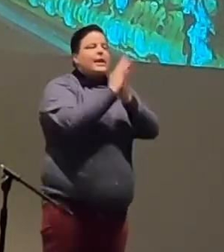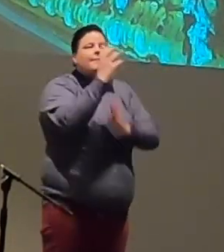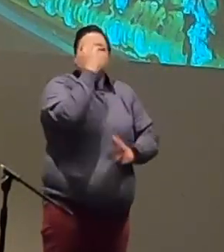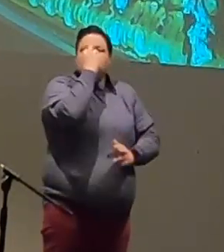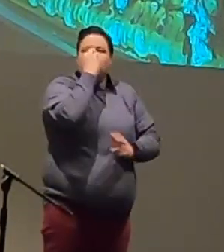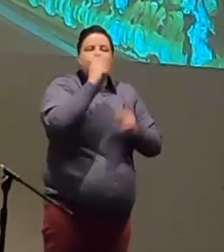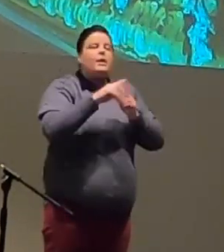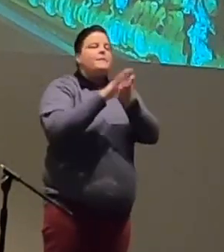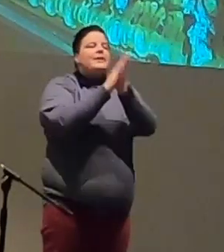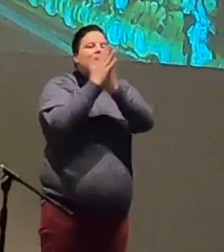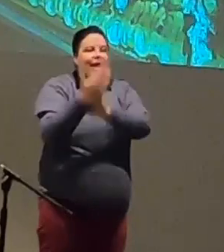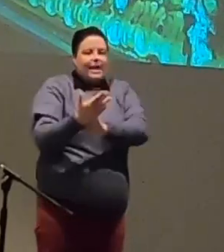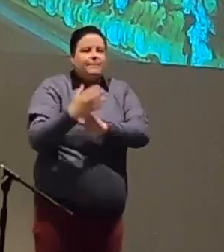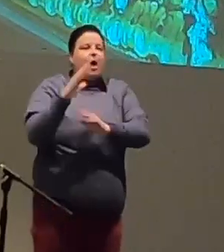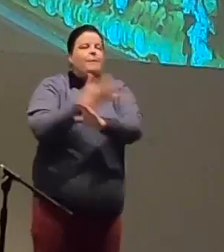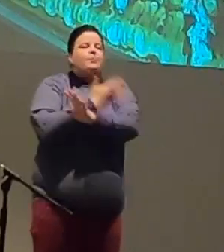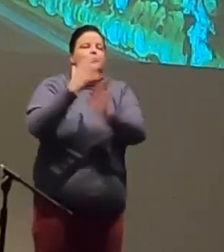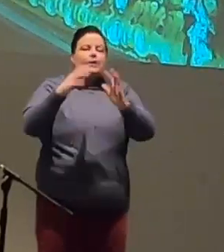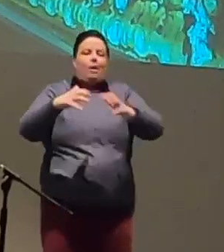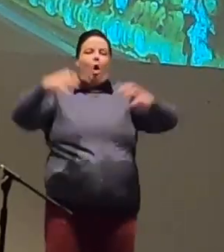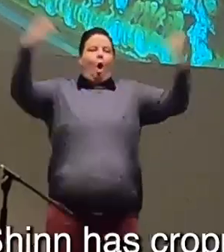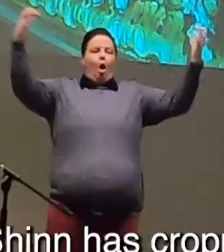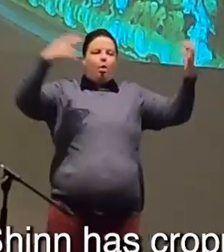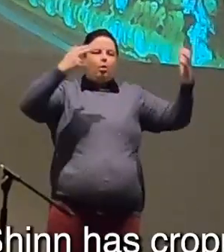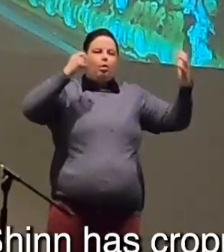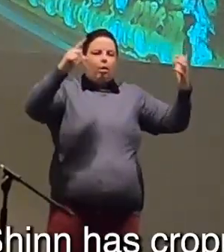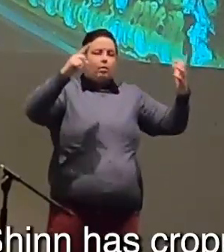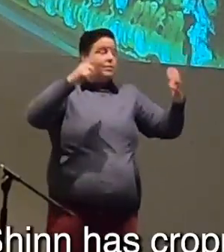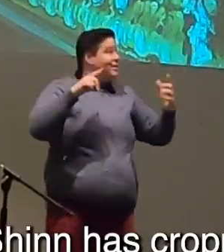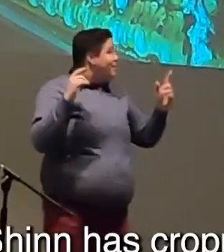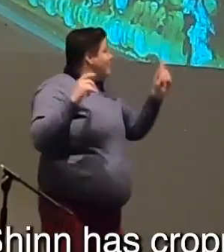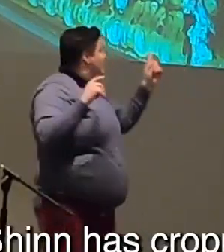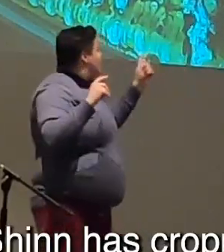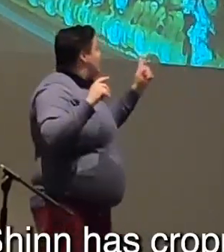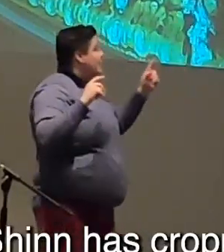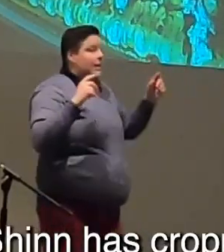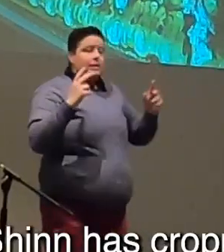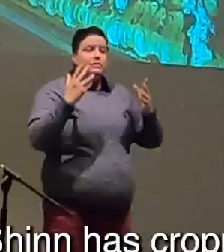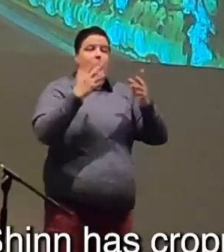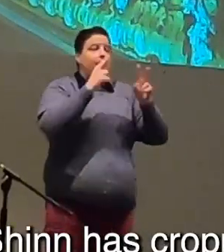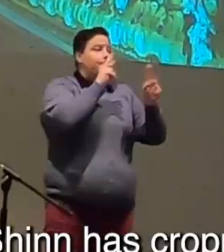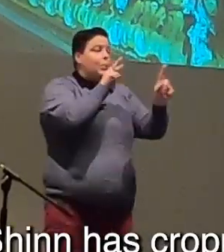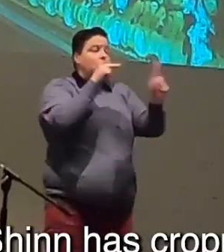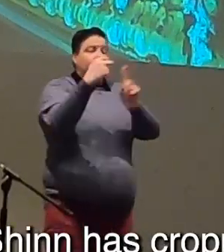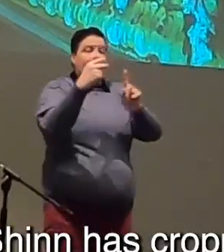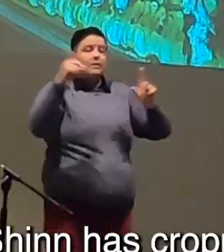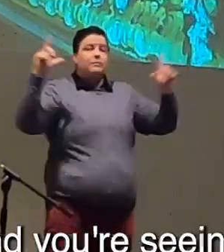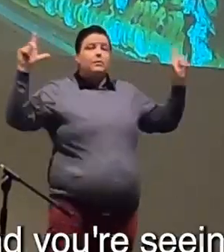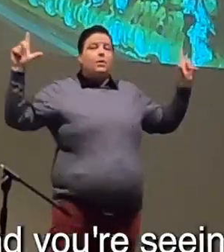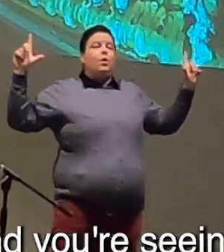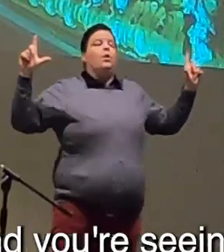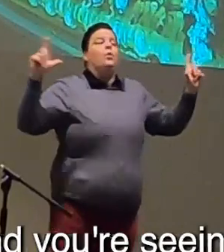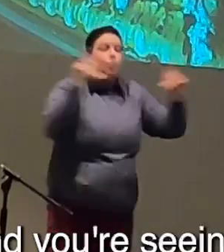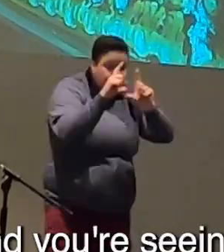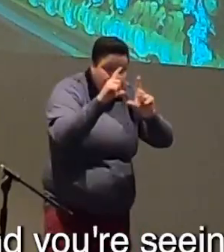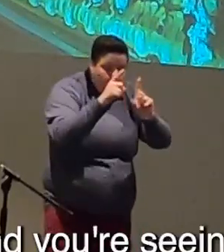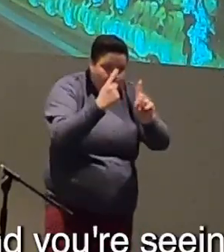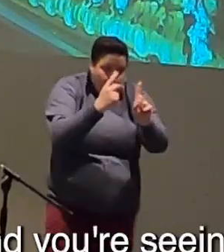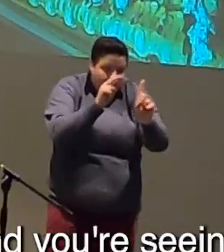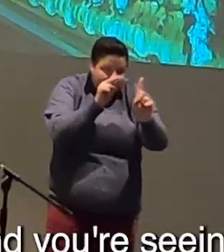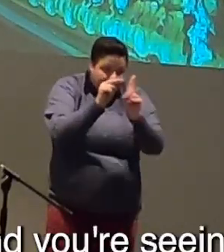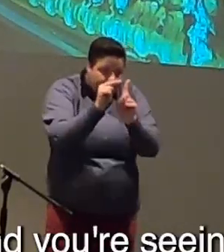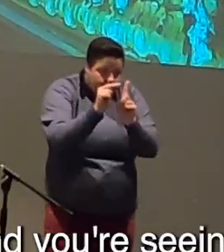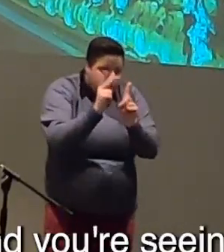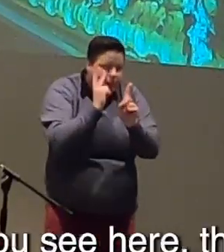into a music hall. Like the previous painting, Shin has cropped the perspective to only one view, and you're seeing a slice of what